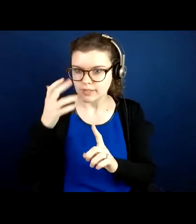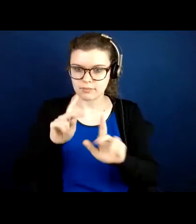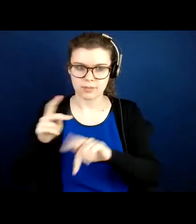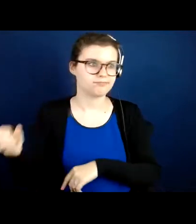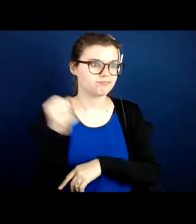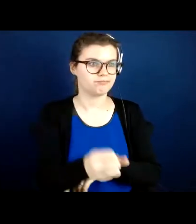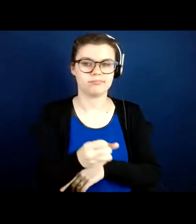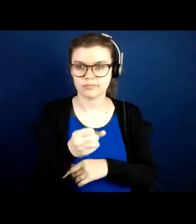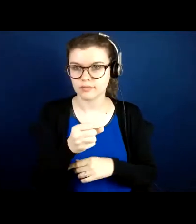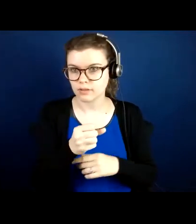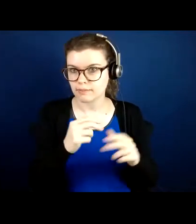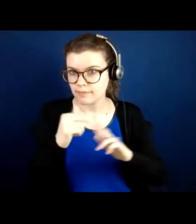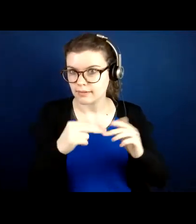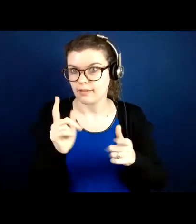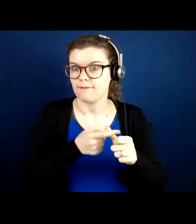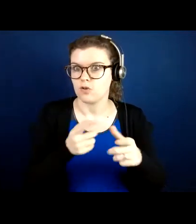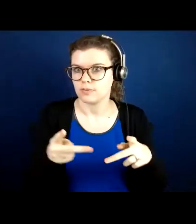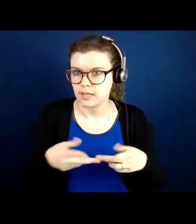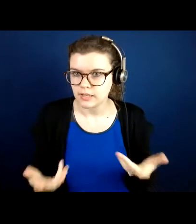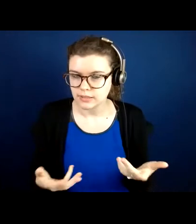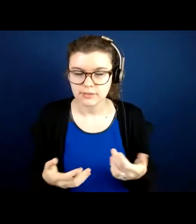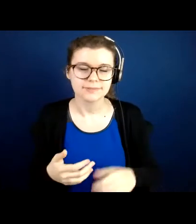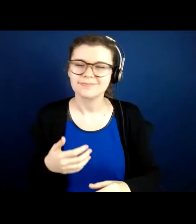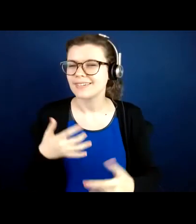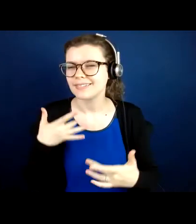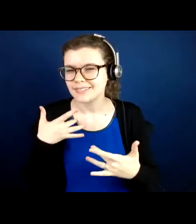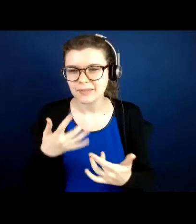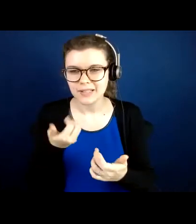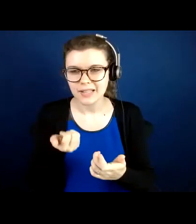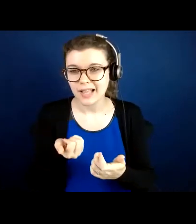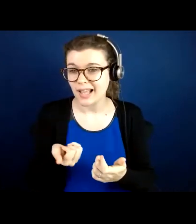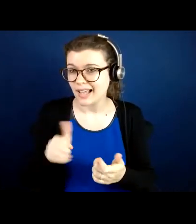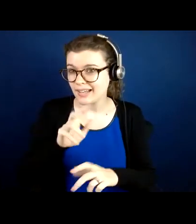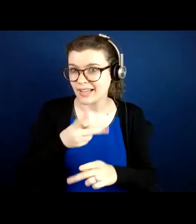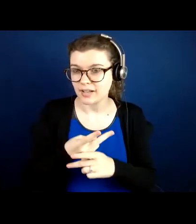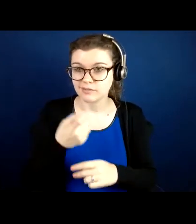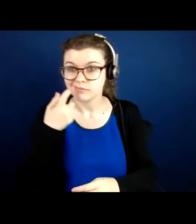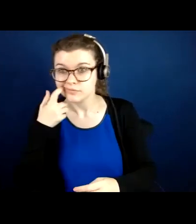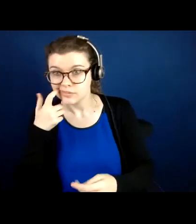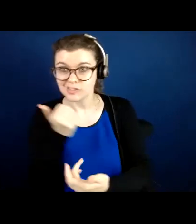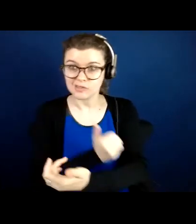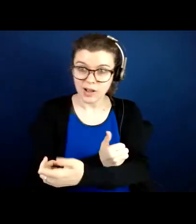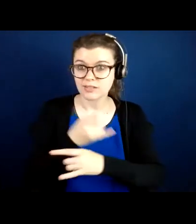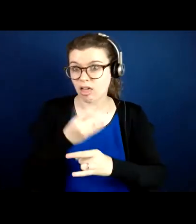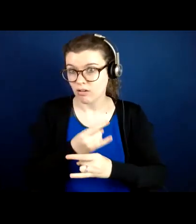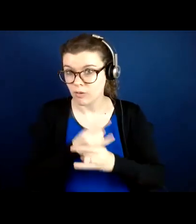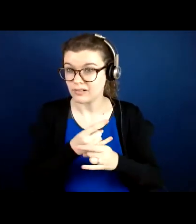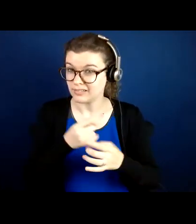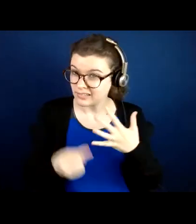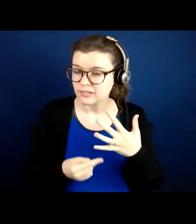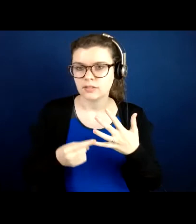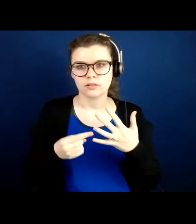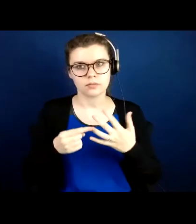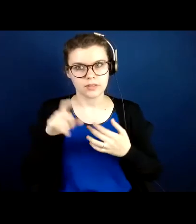first place, specifically any type of issue with addiction or substance use. So addressing those early on can be